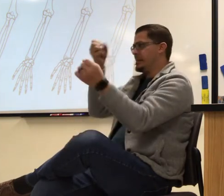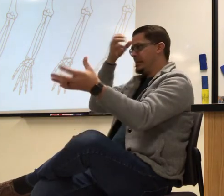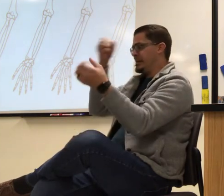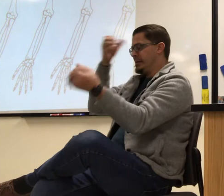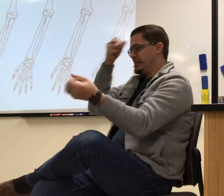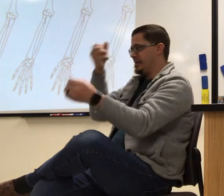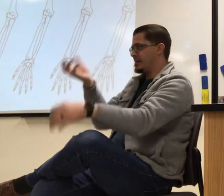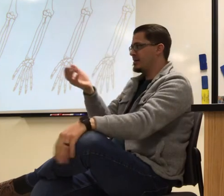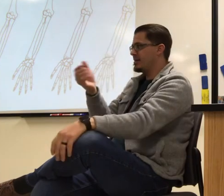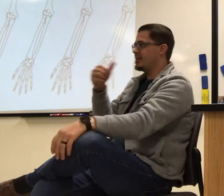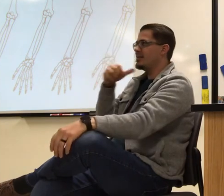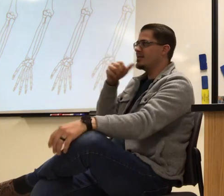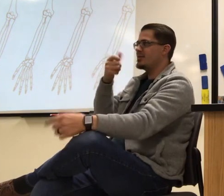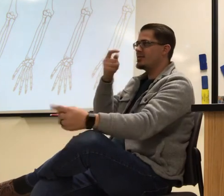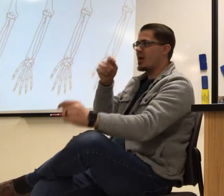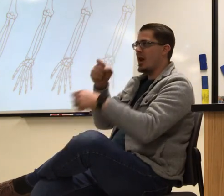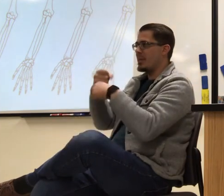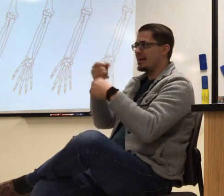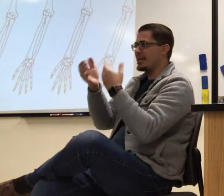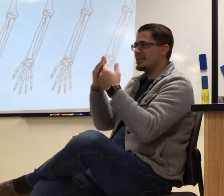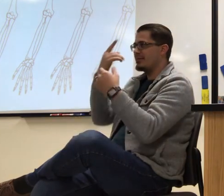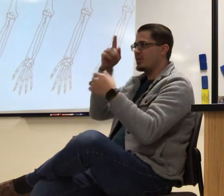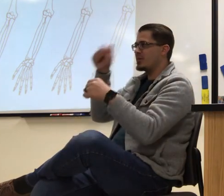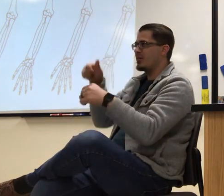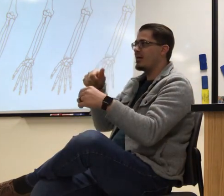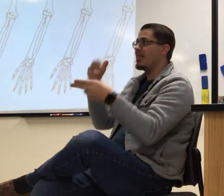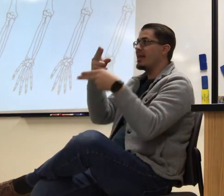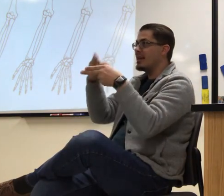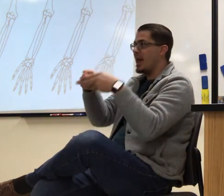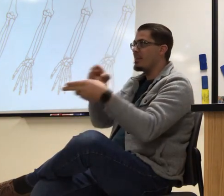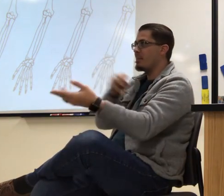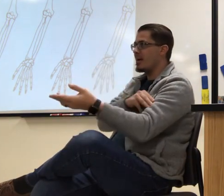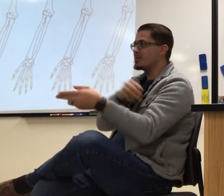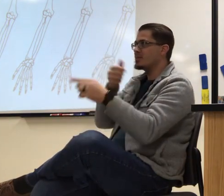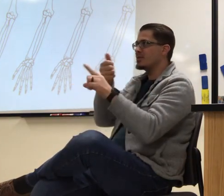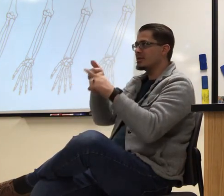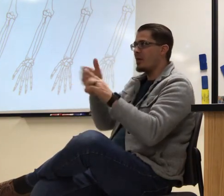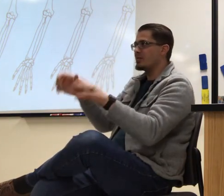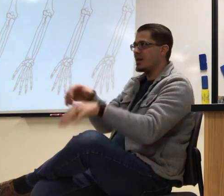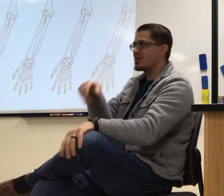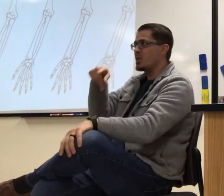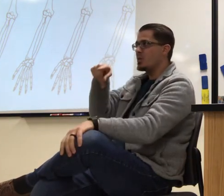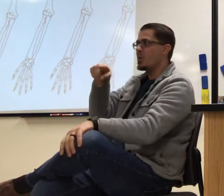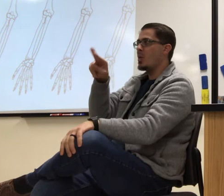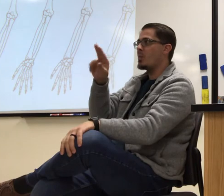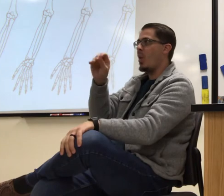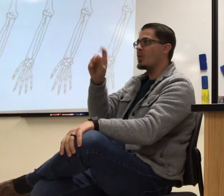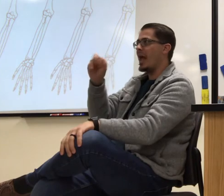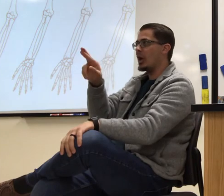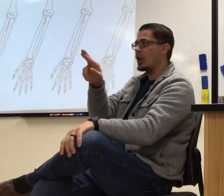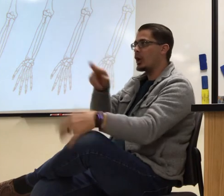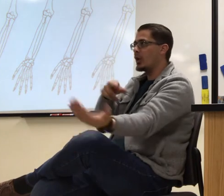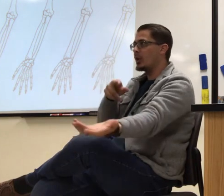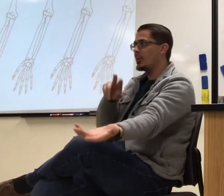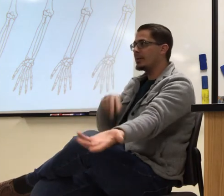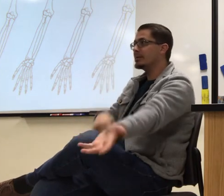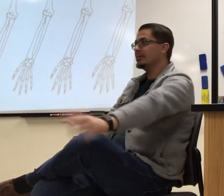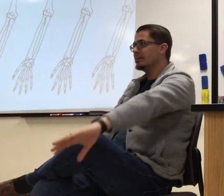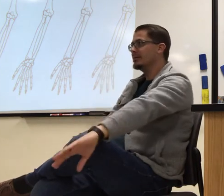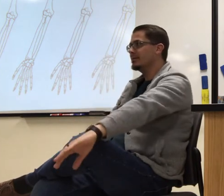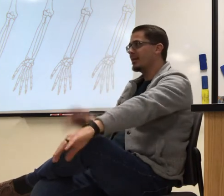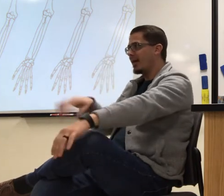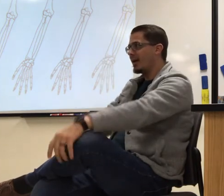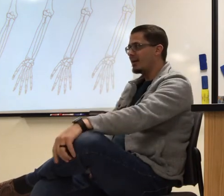thing. And you didn't try to make it easy for yourself. The name of the muscle is what it does in that case. So, if I give